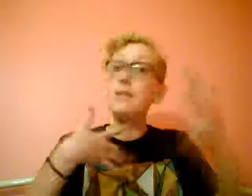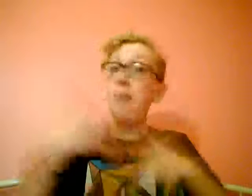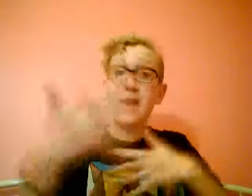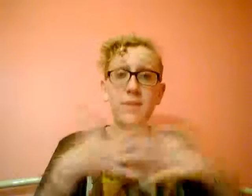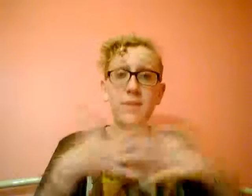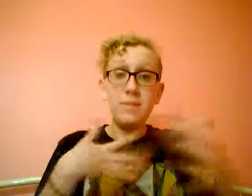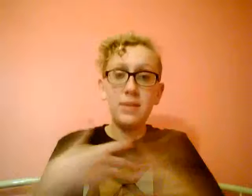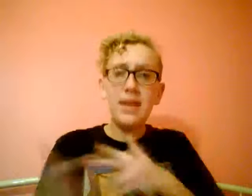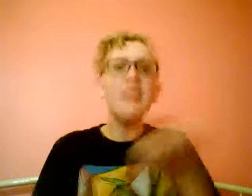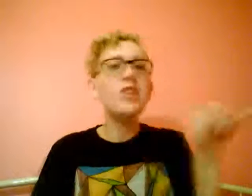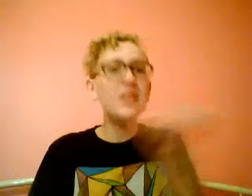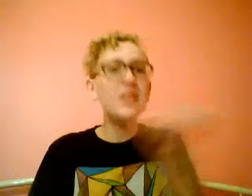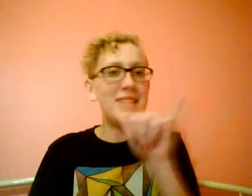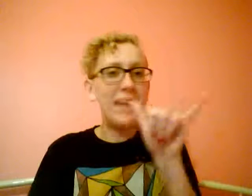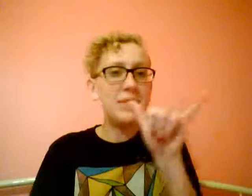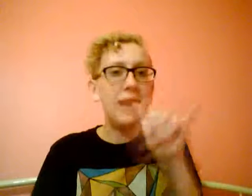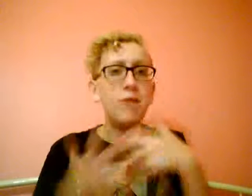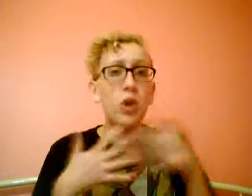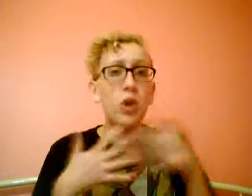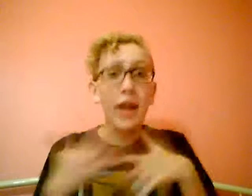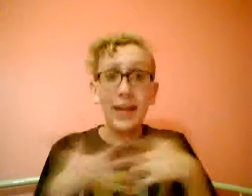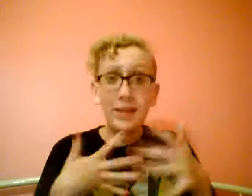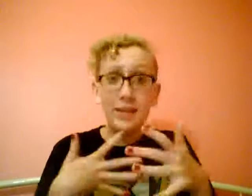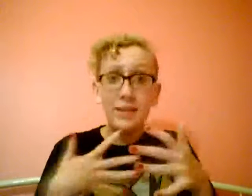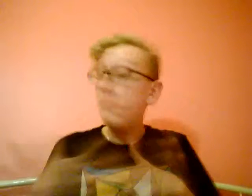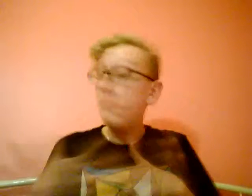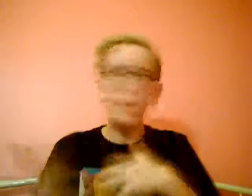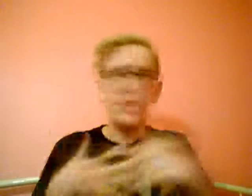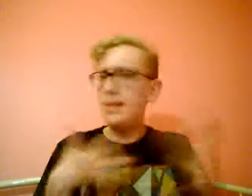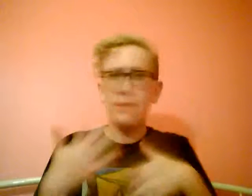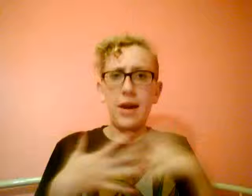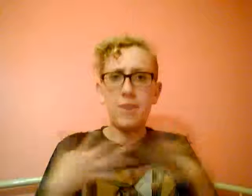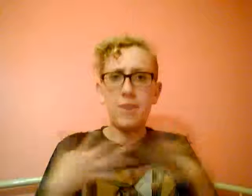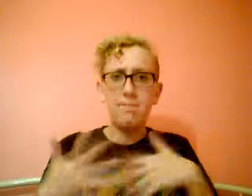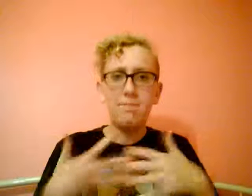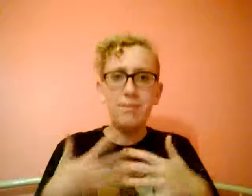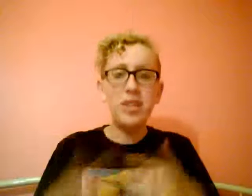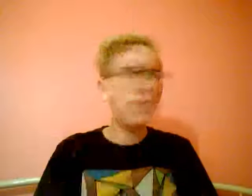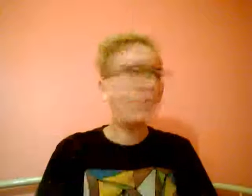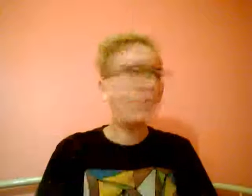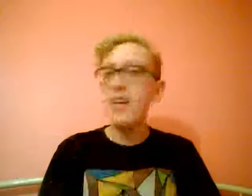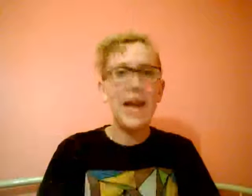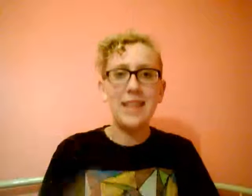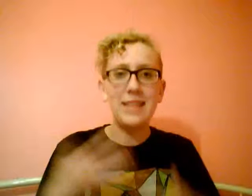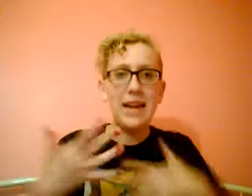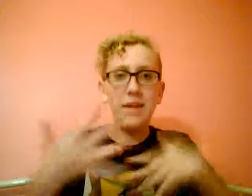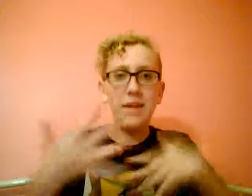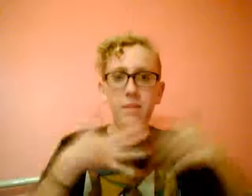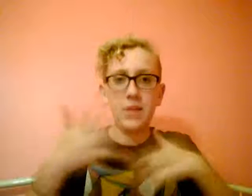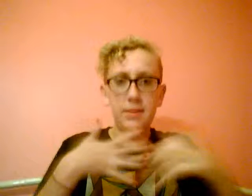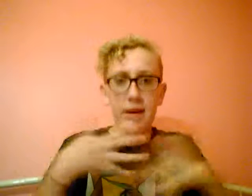Doesn't matter. That is also the same sign for gray. Doesn't matter. Make sure to shake your head. It's a negative. Doesn't